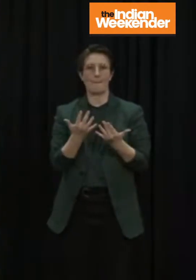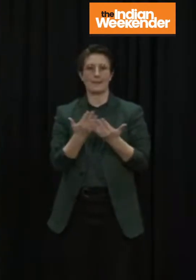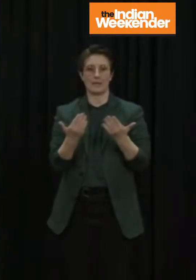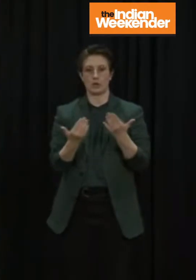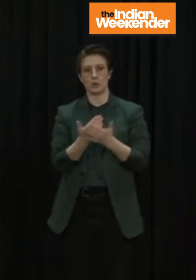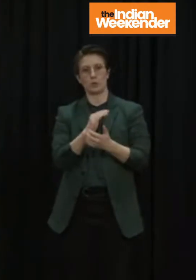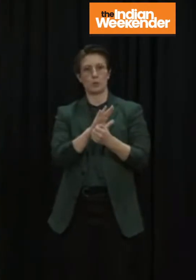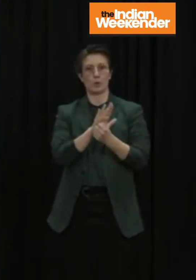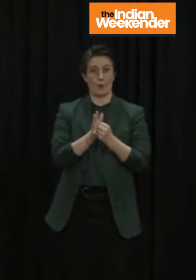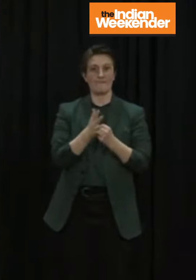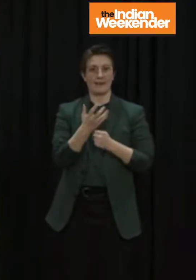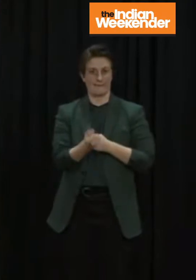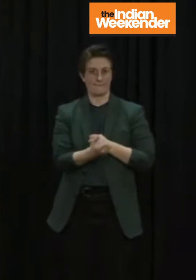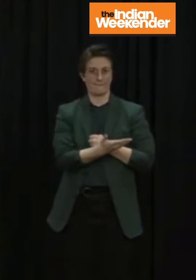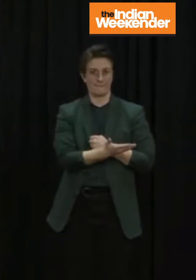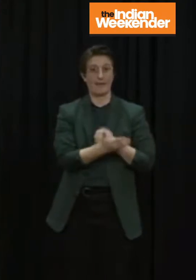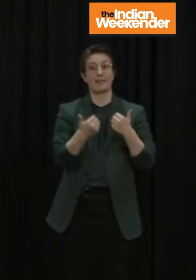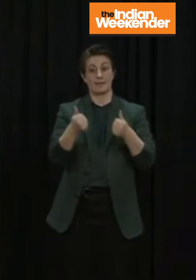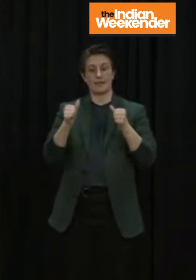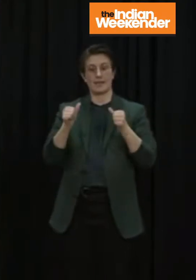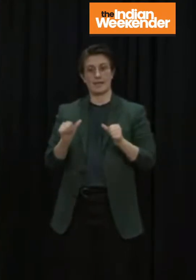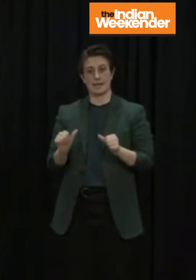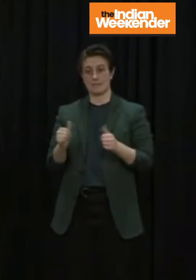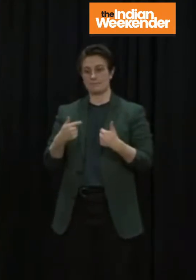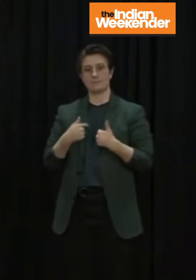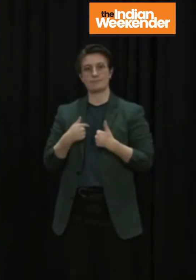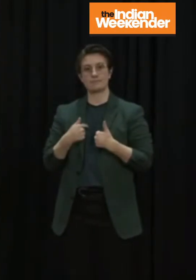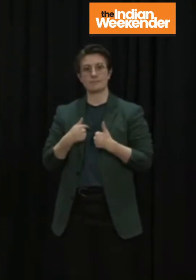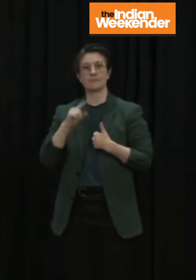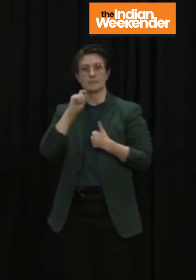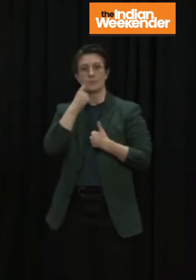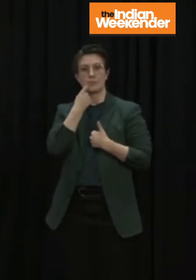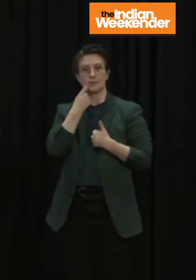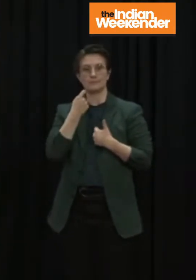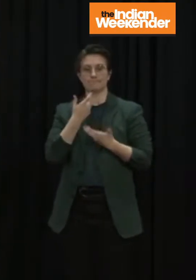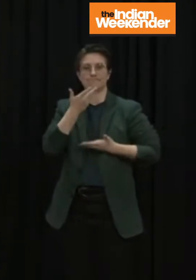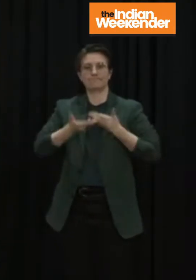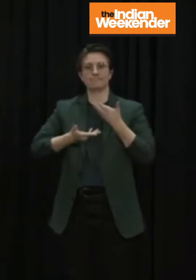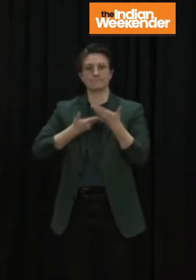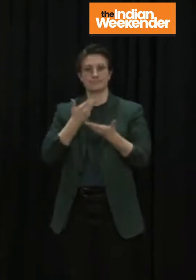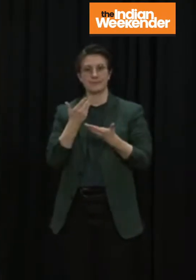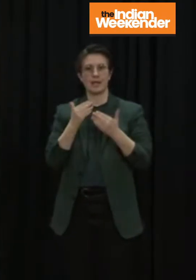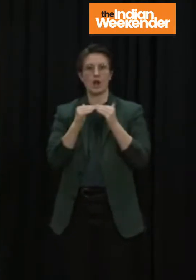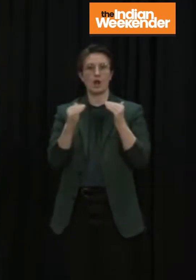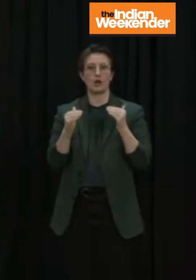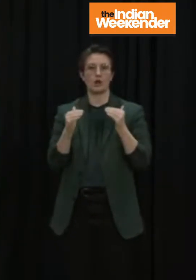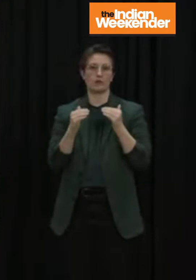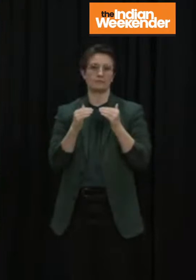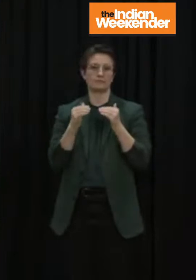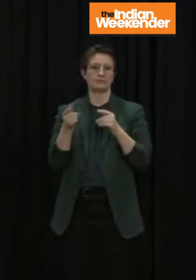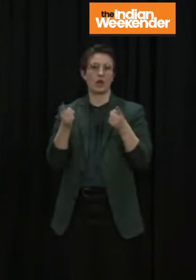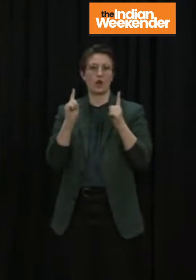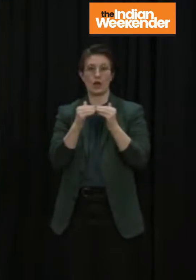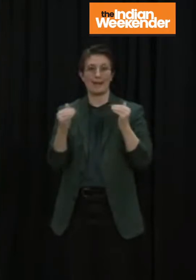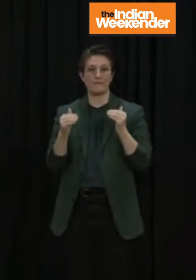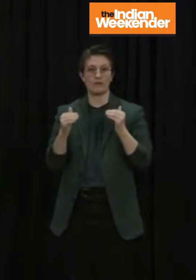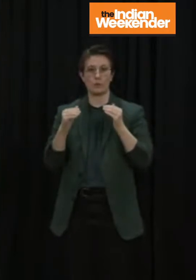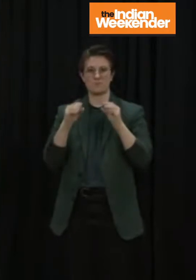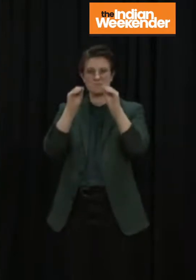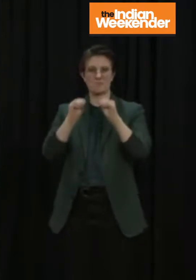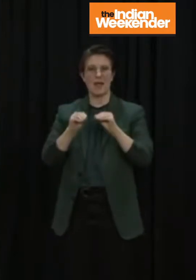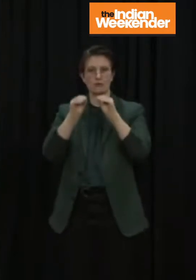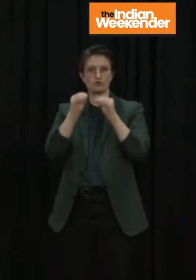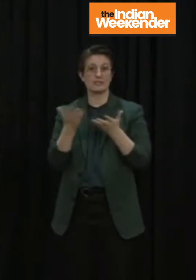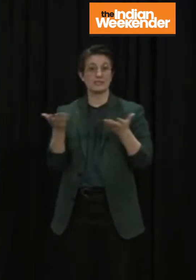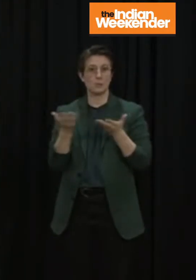will then provide an update on alert level boundaries and a bit more information around vaccines and an update on vaccines. We'll